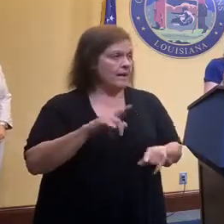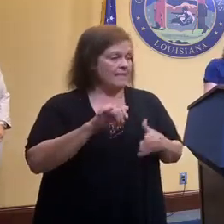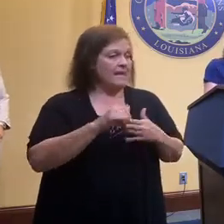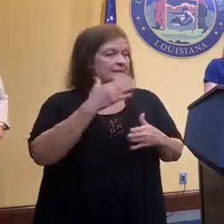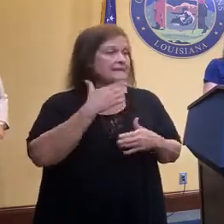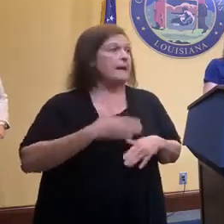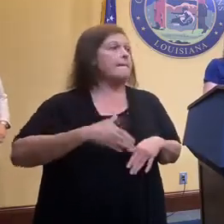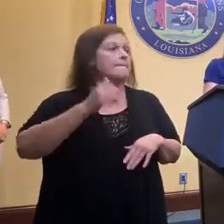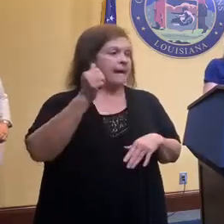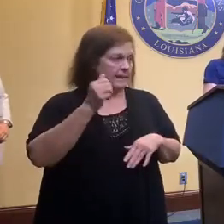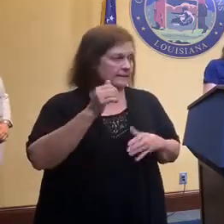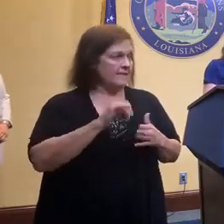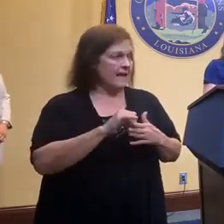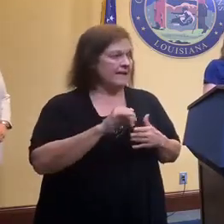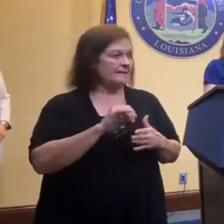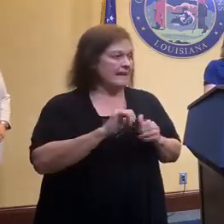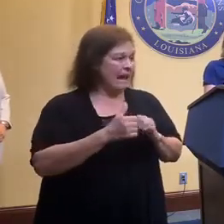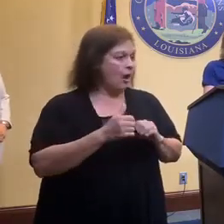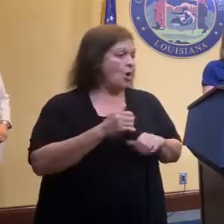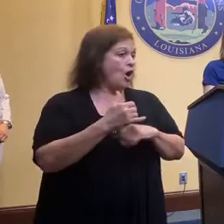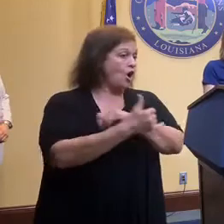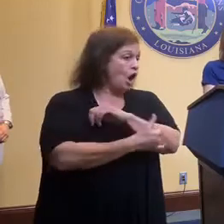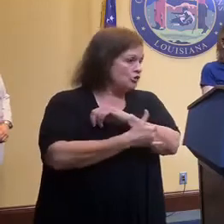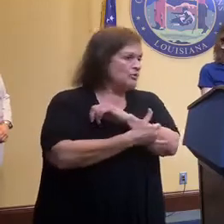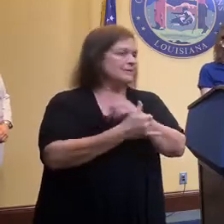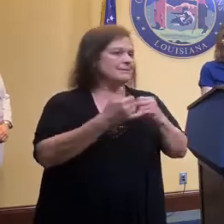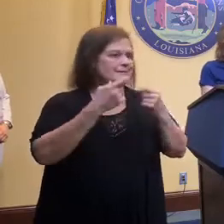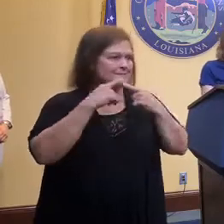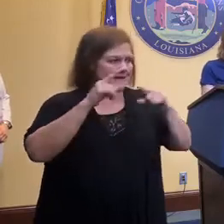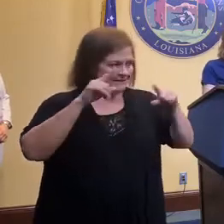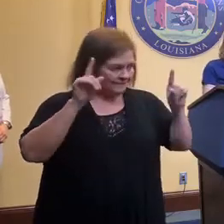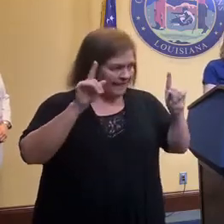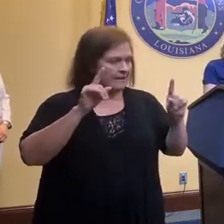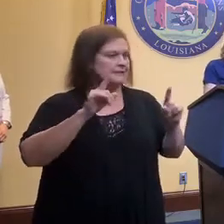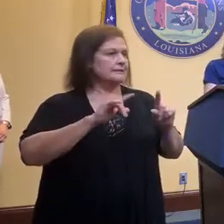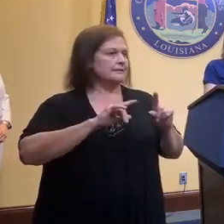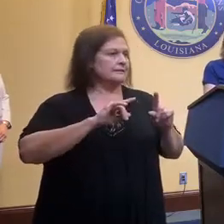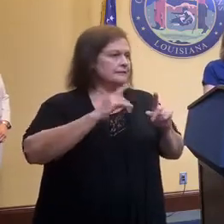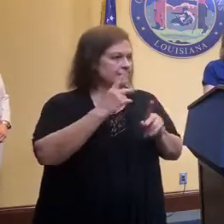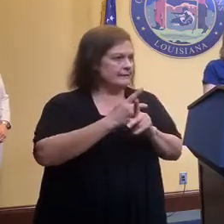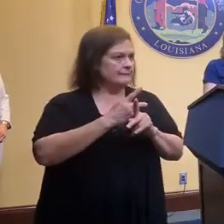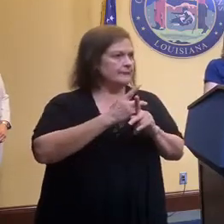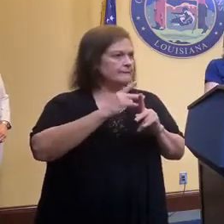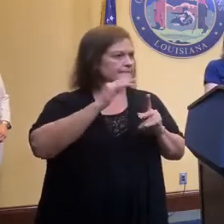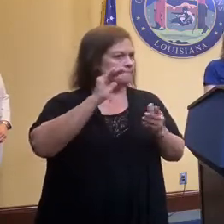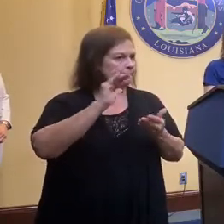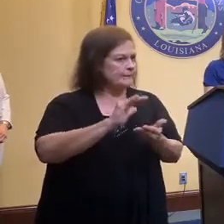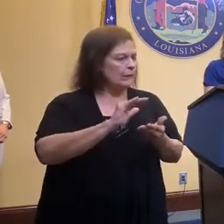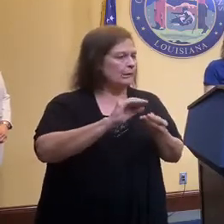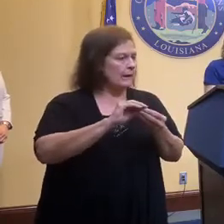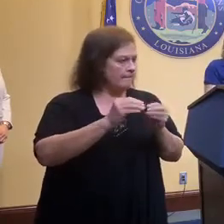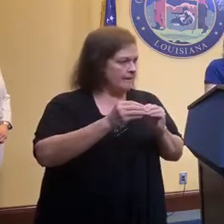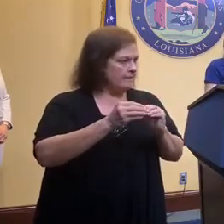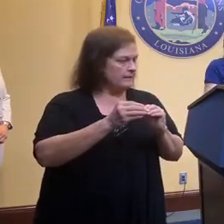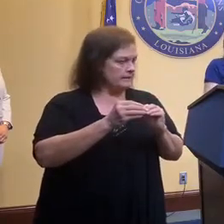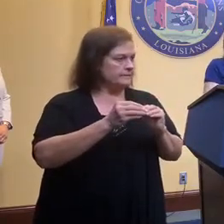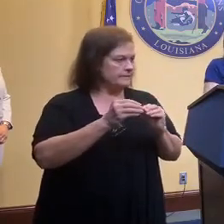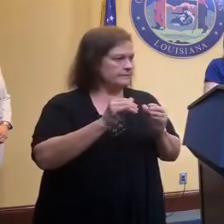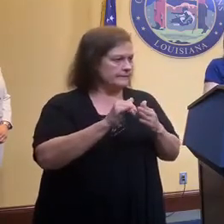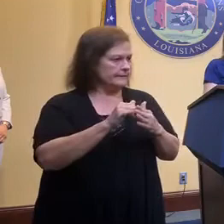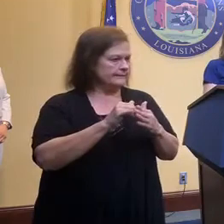best approach. That is how countries who have successfully sustained a flattening of the curve have done it, with really, really robust